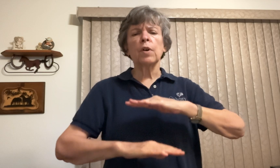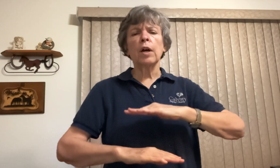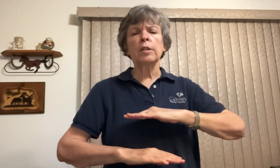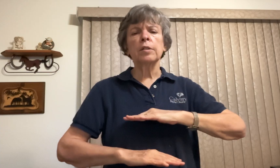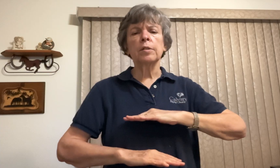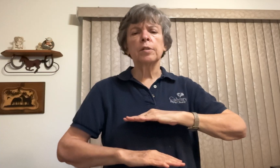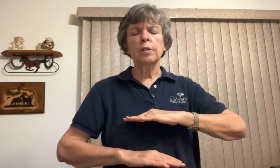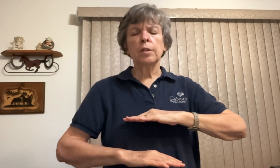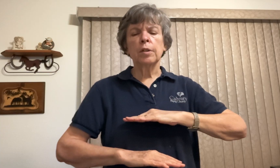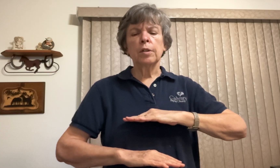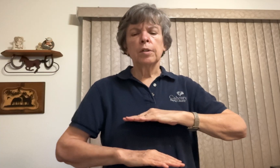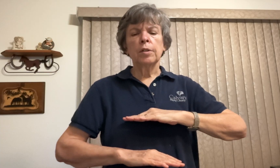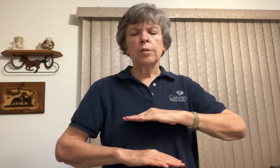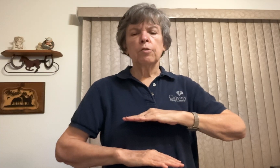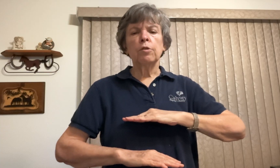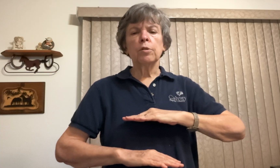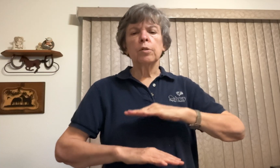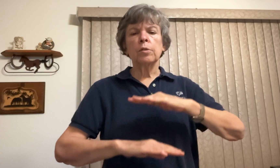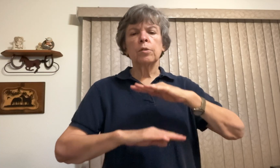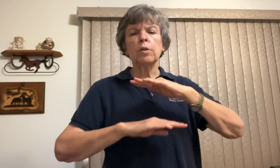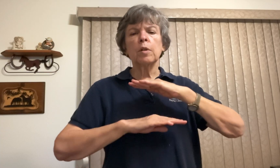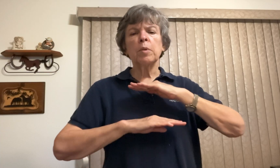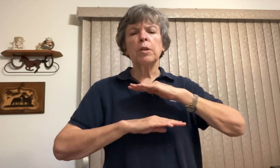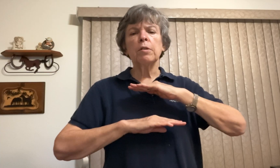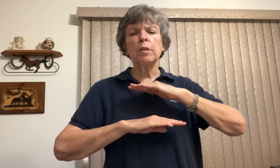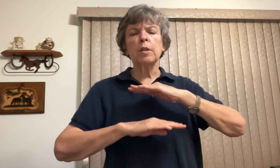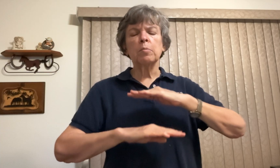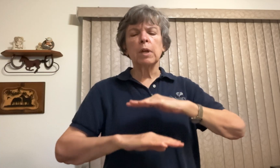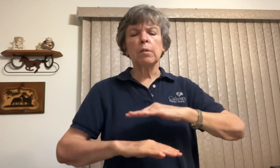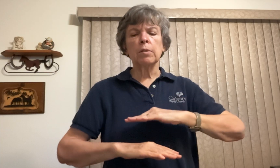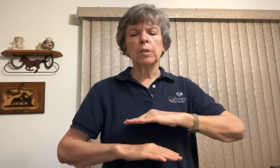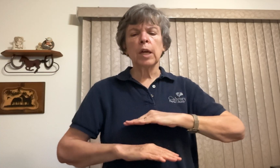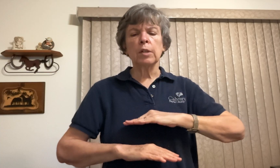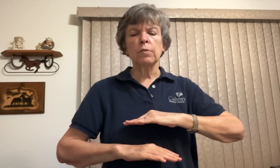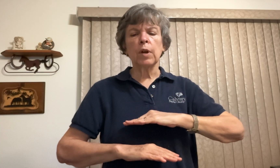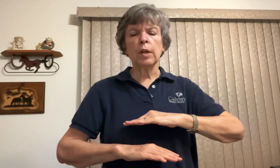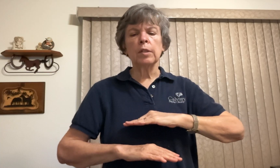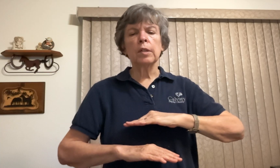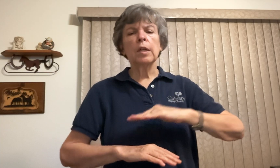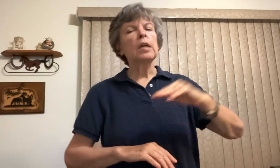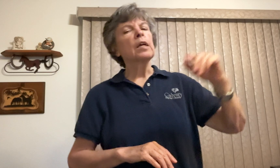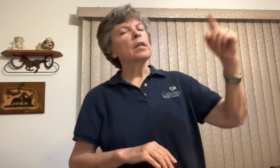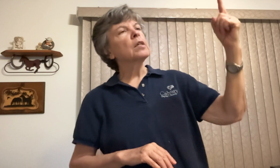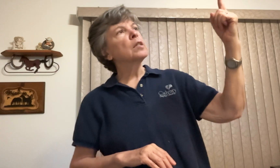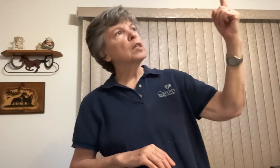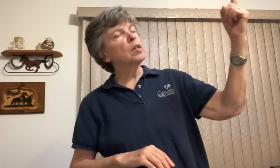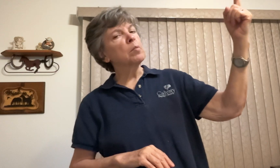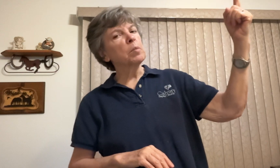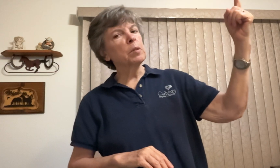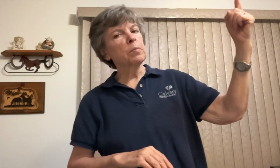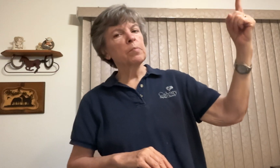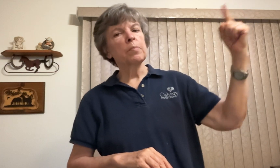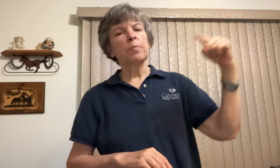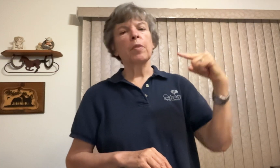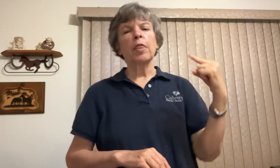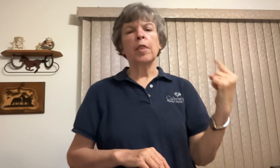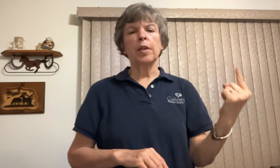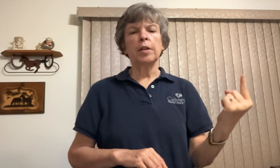satisfied. You just start up here and come down. Satisfied in him